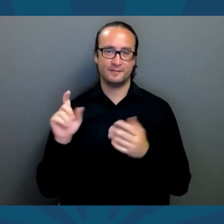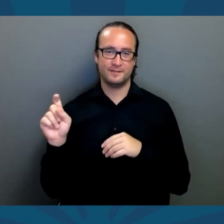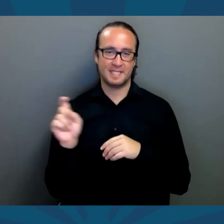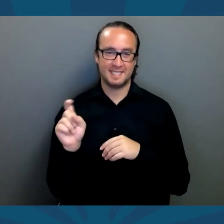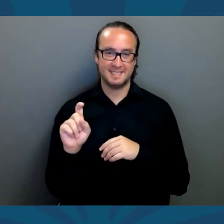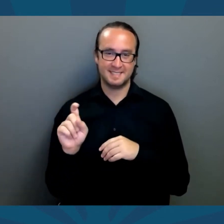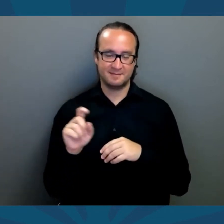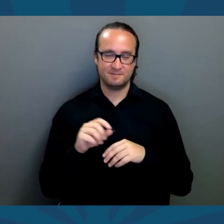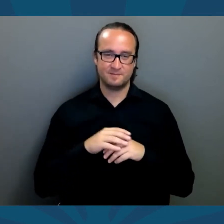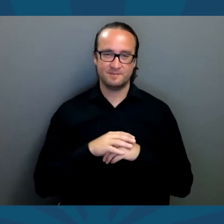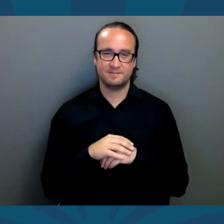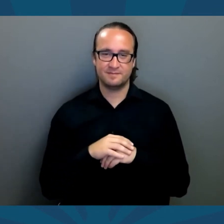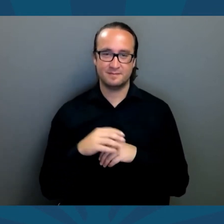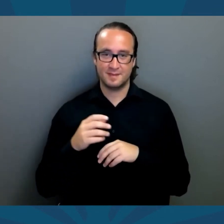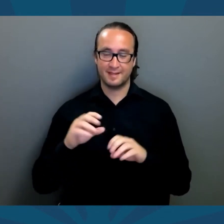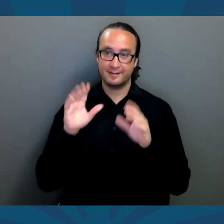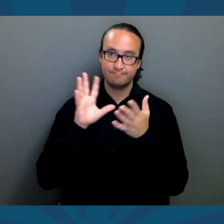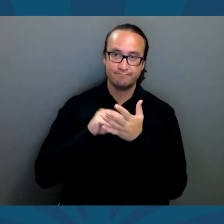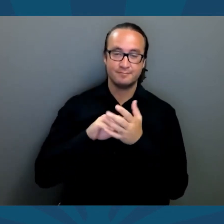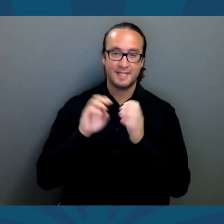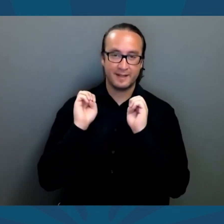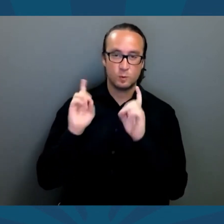I am a native Phoenician,